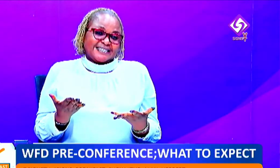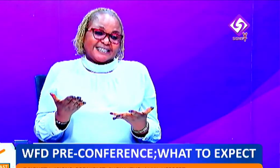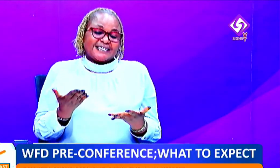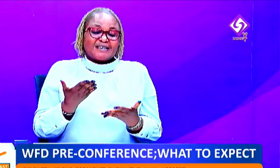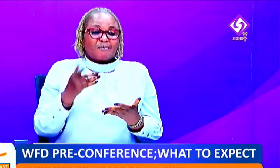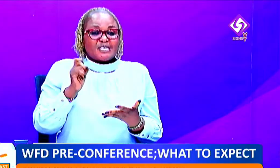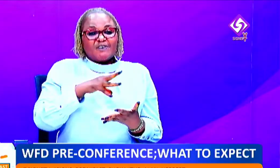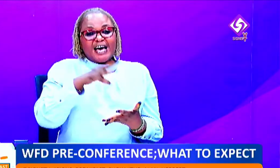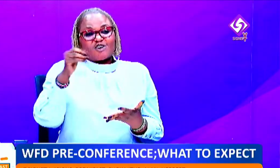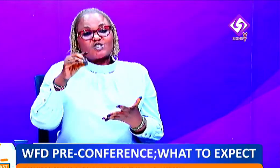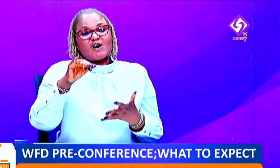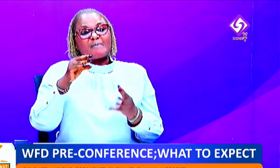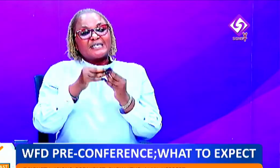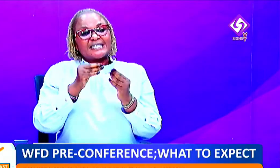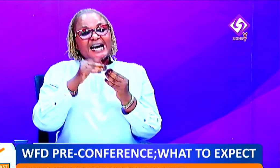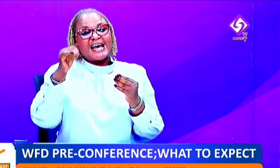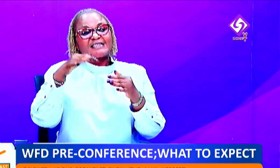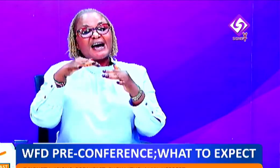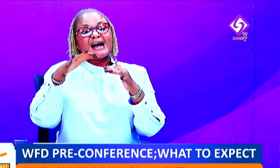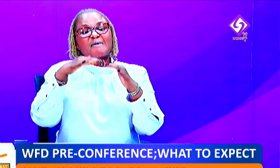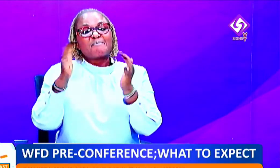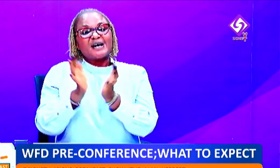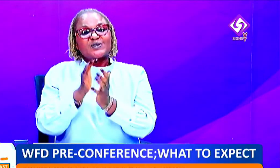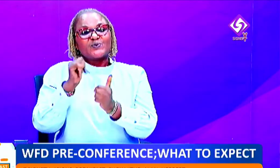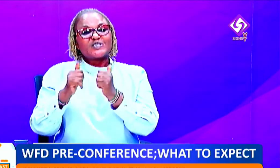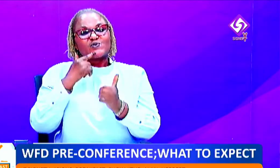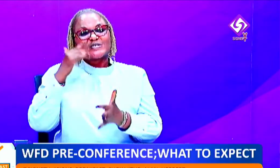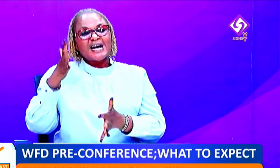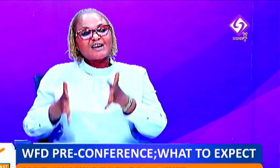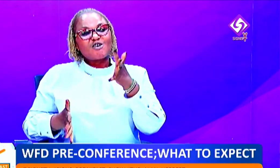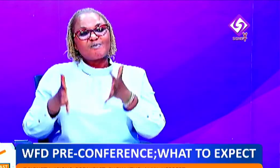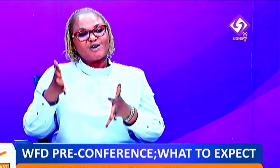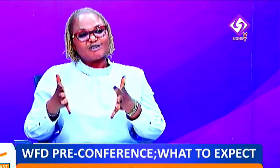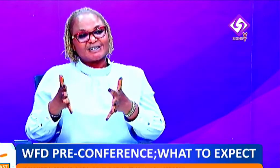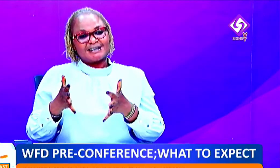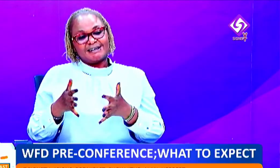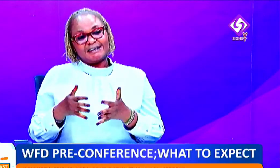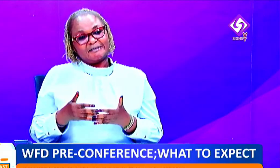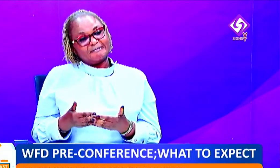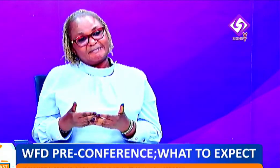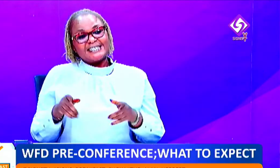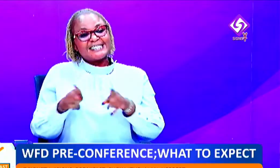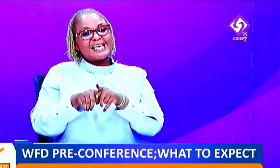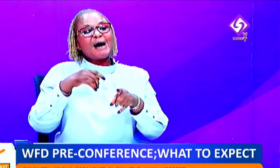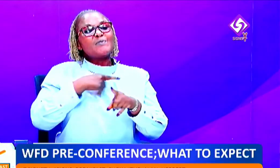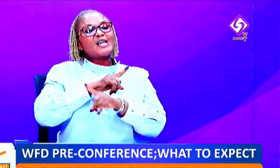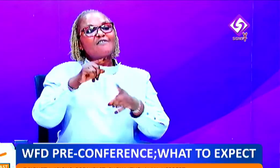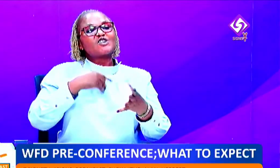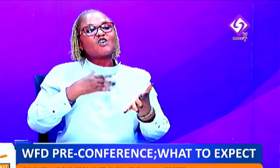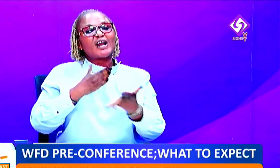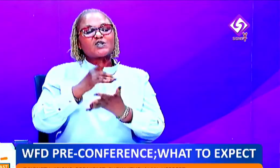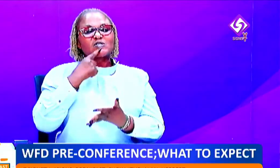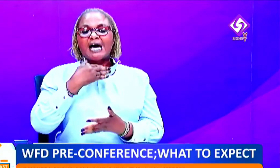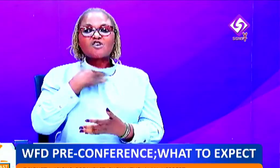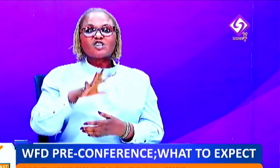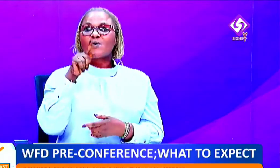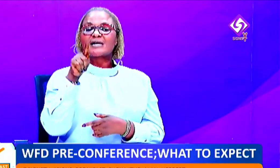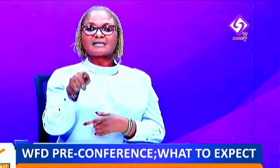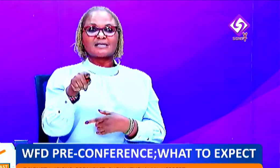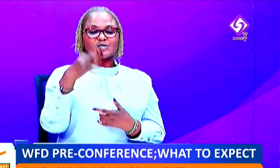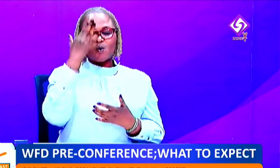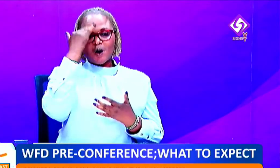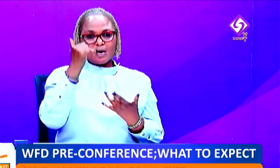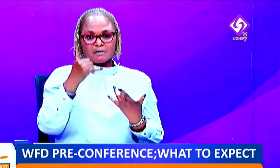the same time, if I go to a meeting in a company which uses AI, then I have